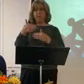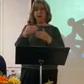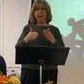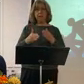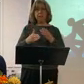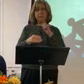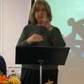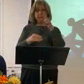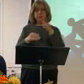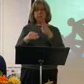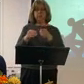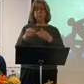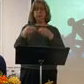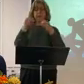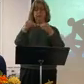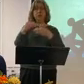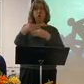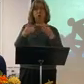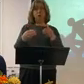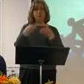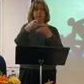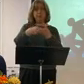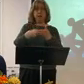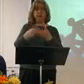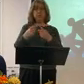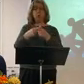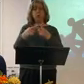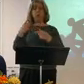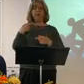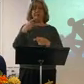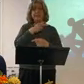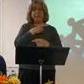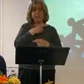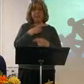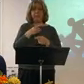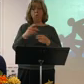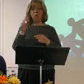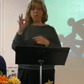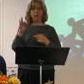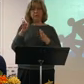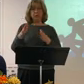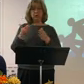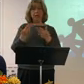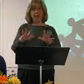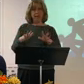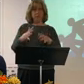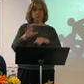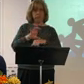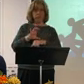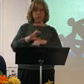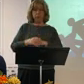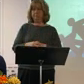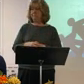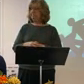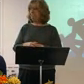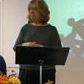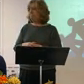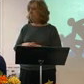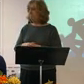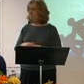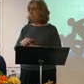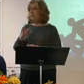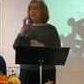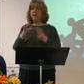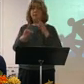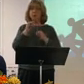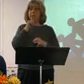box back there, the offering box, or you can give it to a deacon or the pastor on your way out. We'll make sure there's a box for you. If you don't